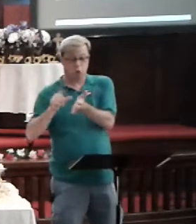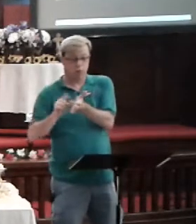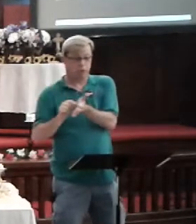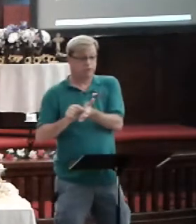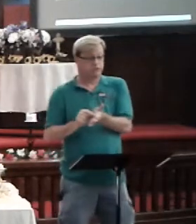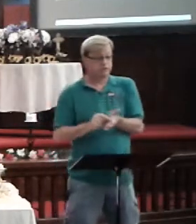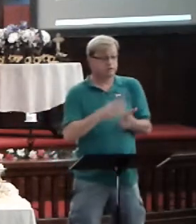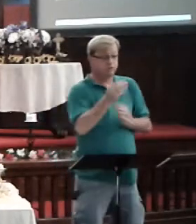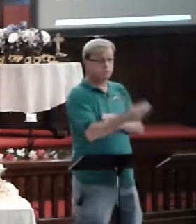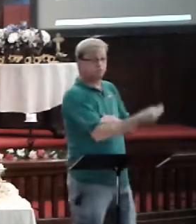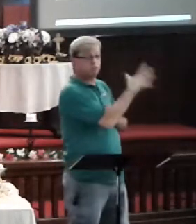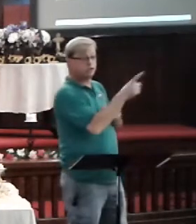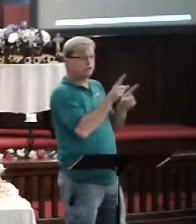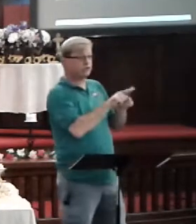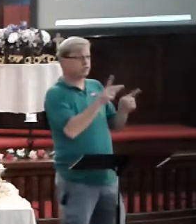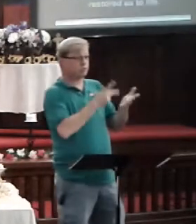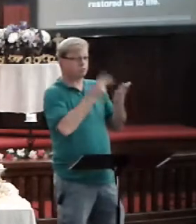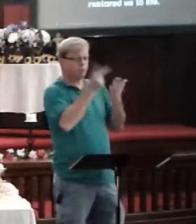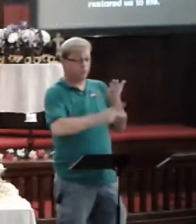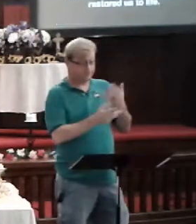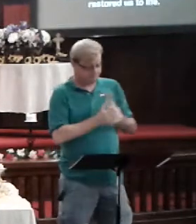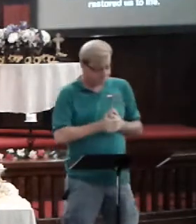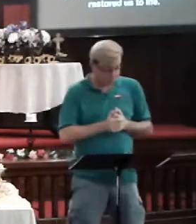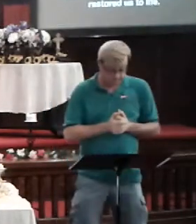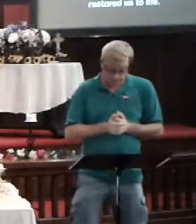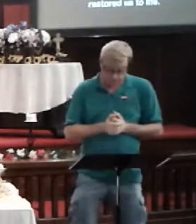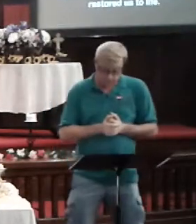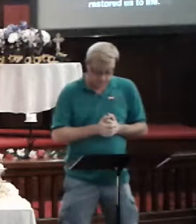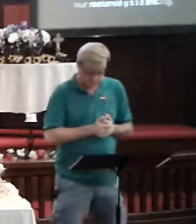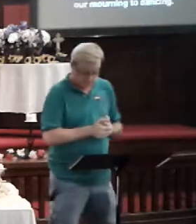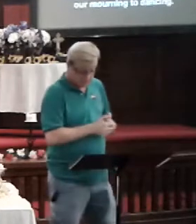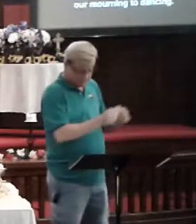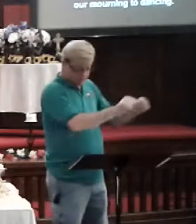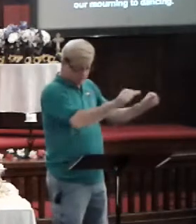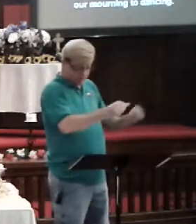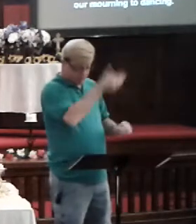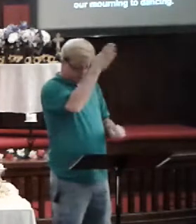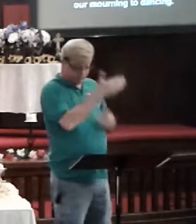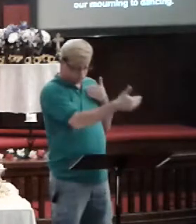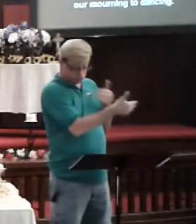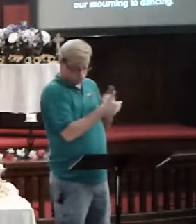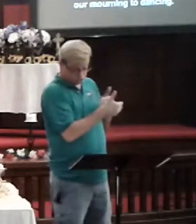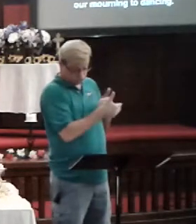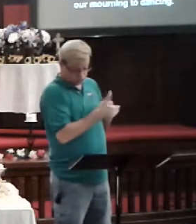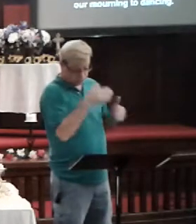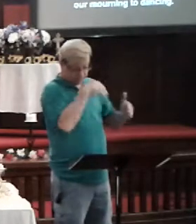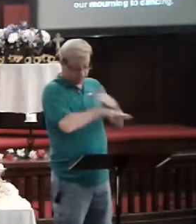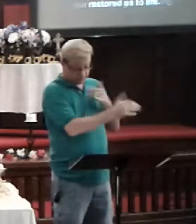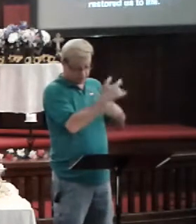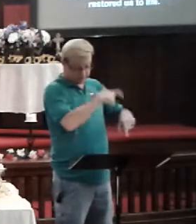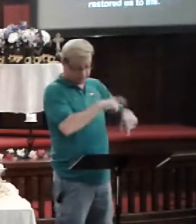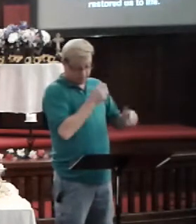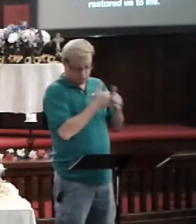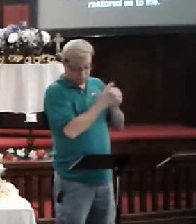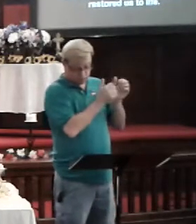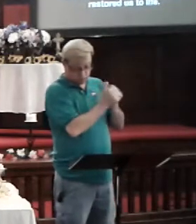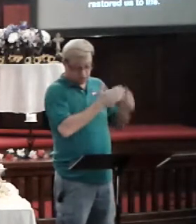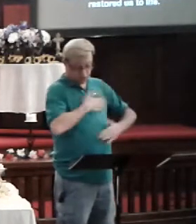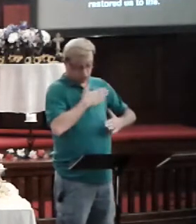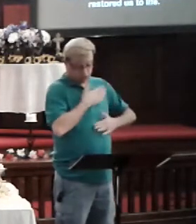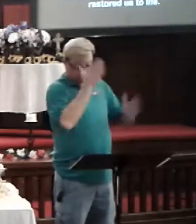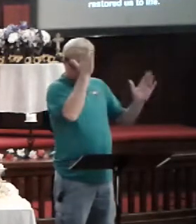can find it on the screen, and it's also in your bulletin. The realm of God has come near. Enter this time of worship with